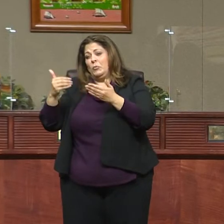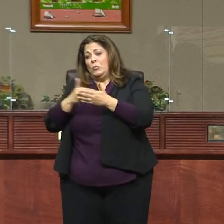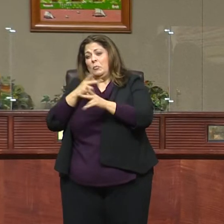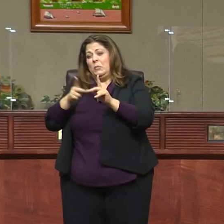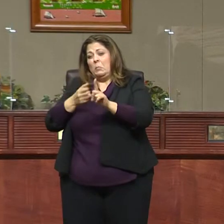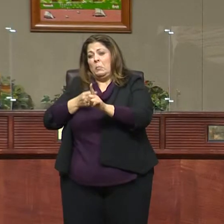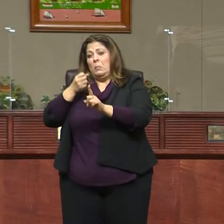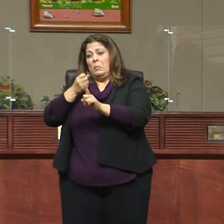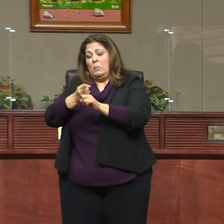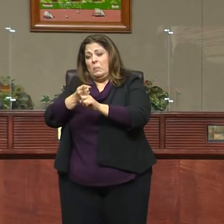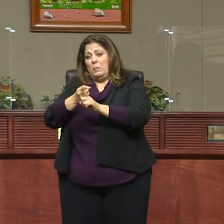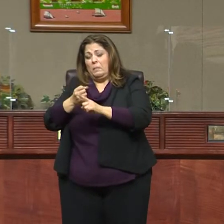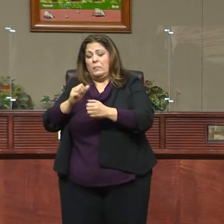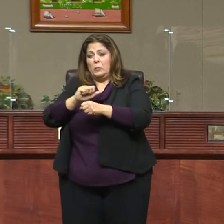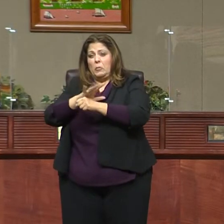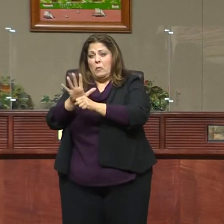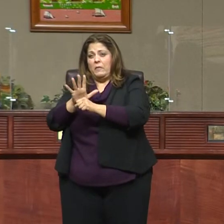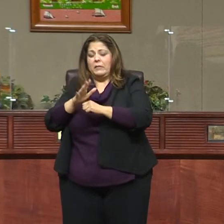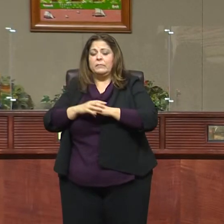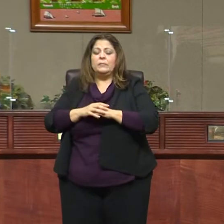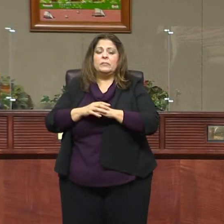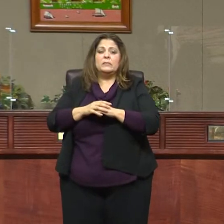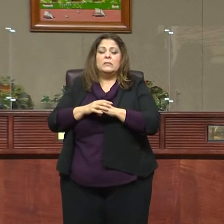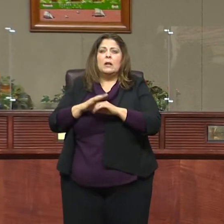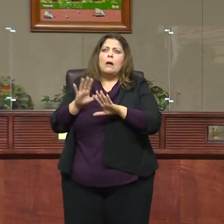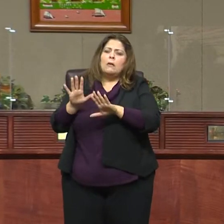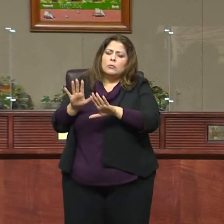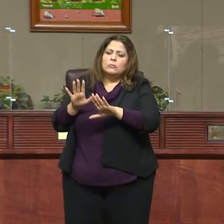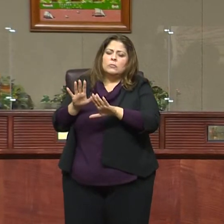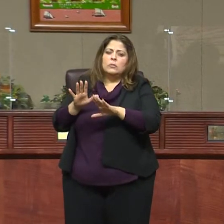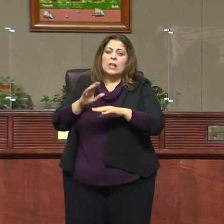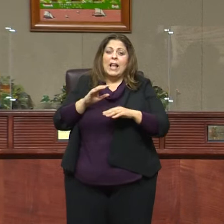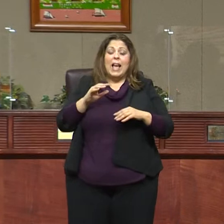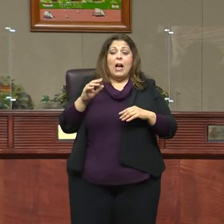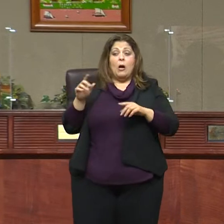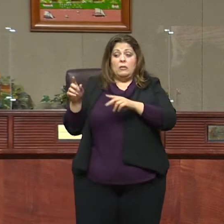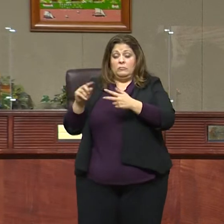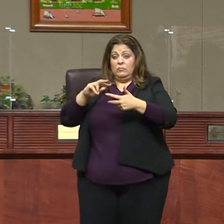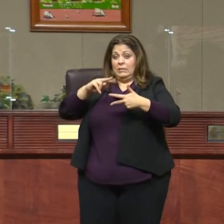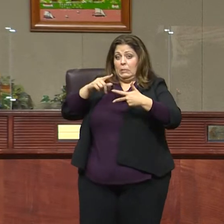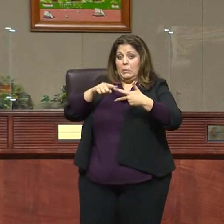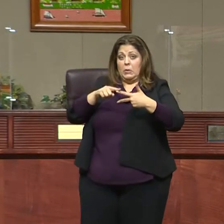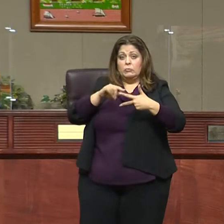Taking into consideration the fact that there was a pause in the Johnson & Johnson